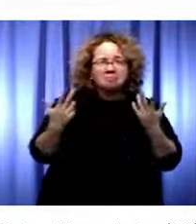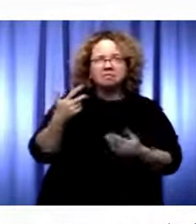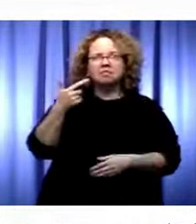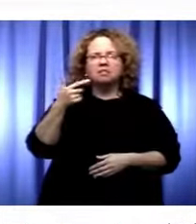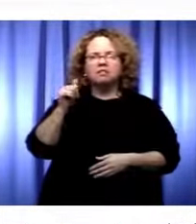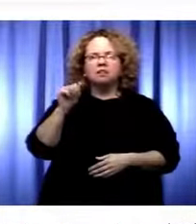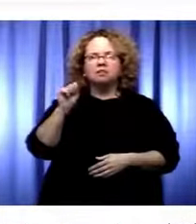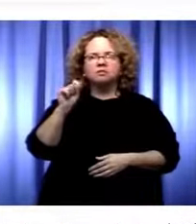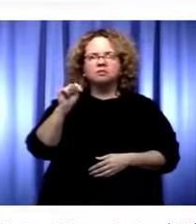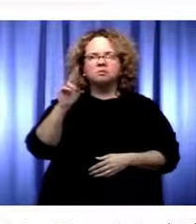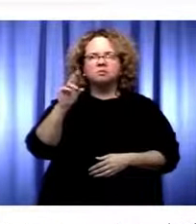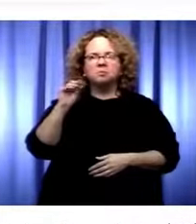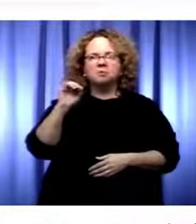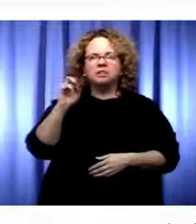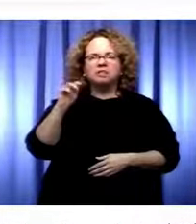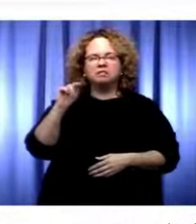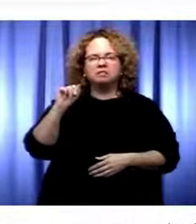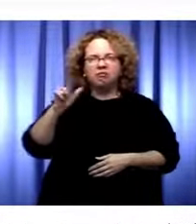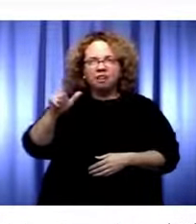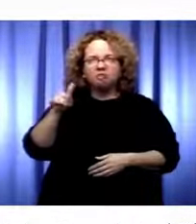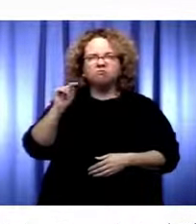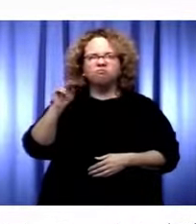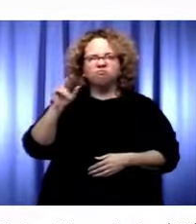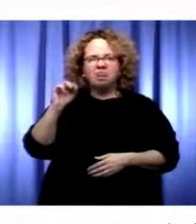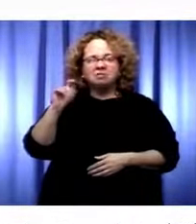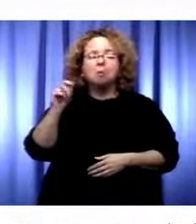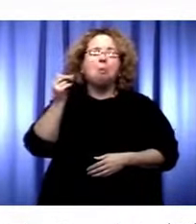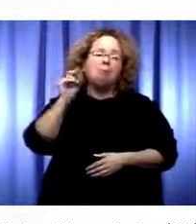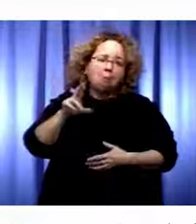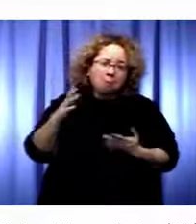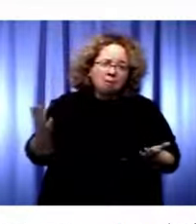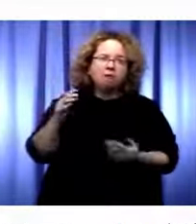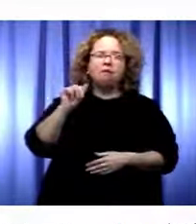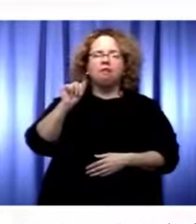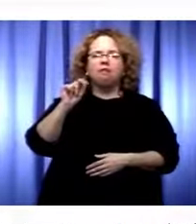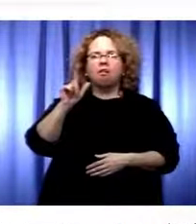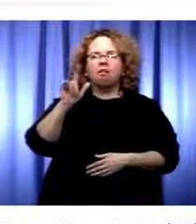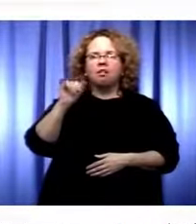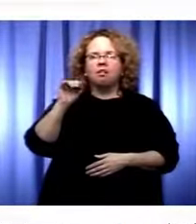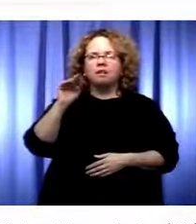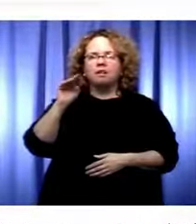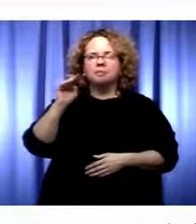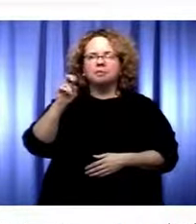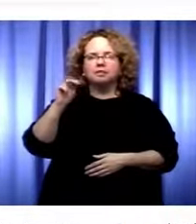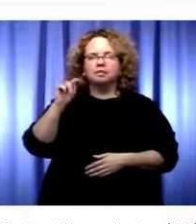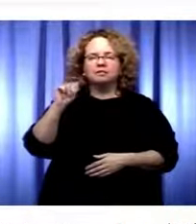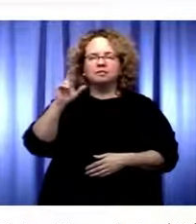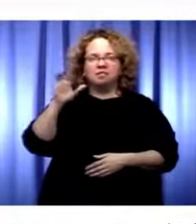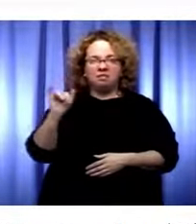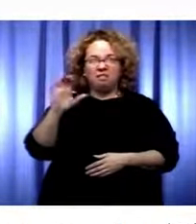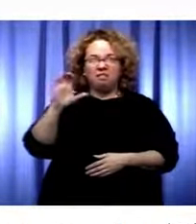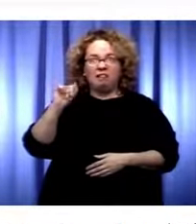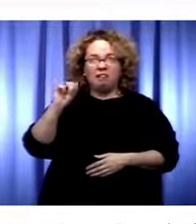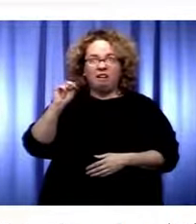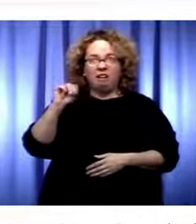You have a part called the digestive tract or gastrointestinal tract, also the alimentary